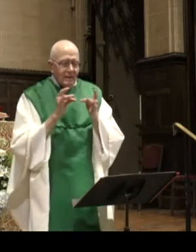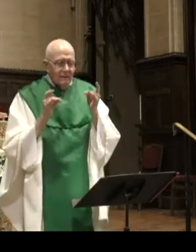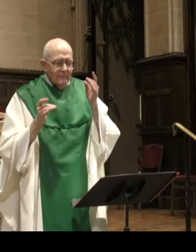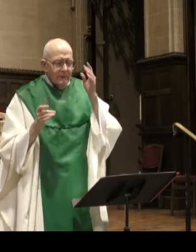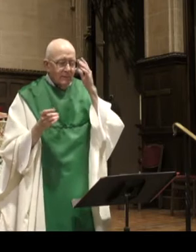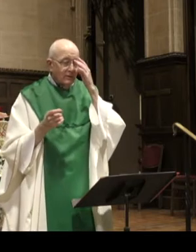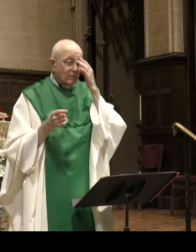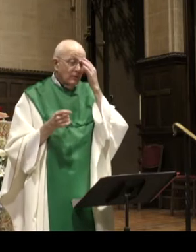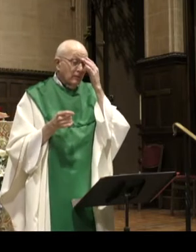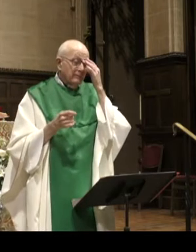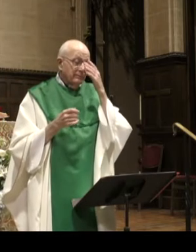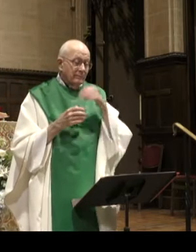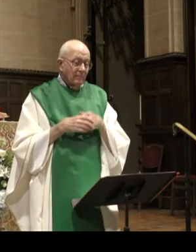Let me end with a story.